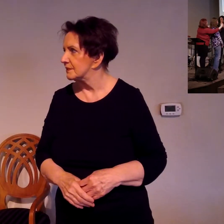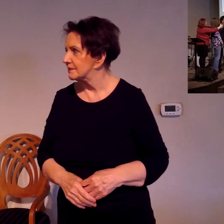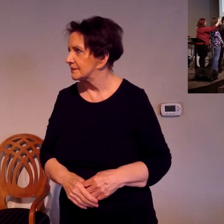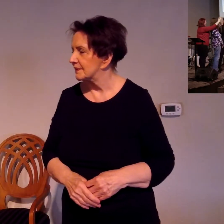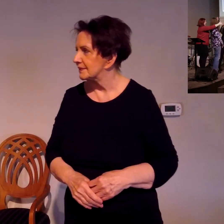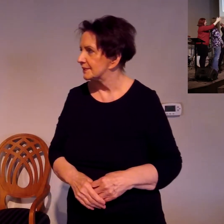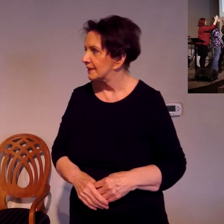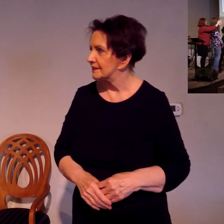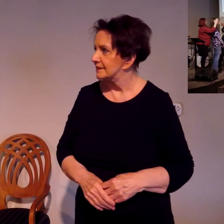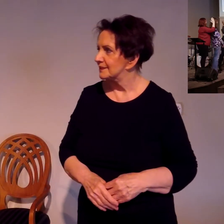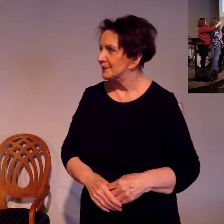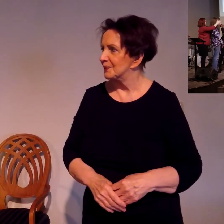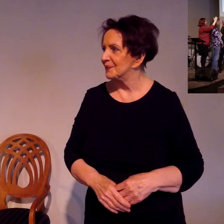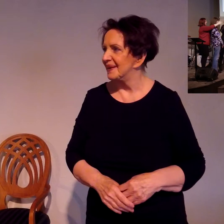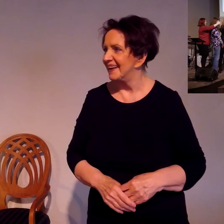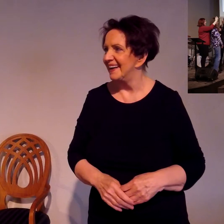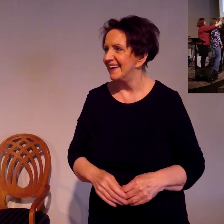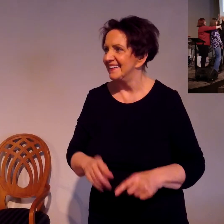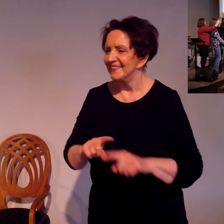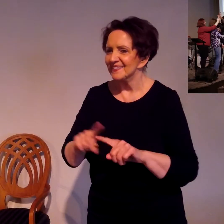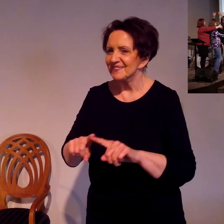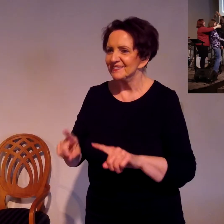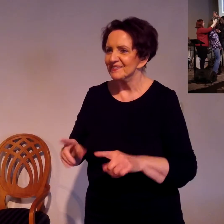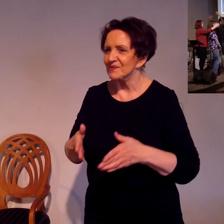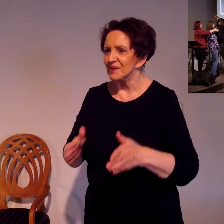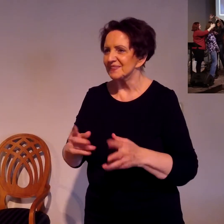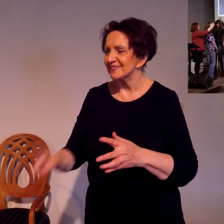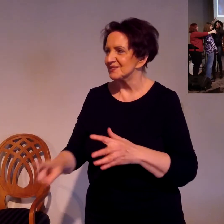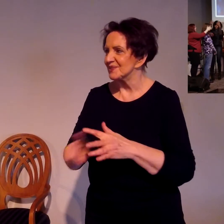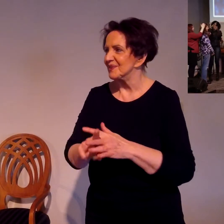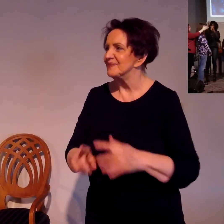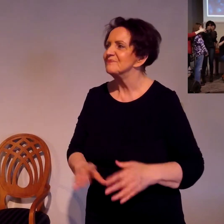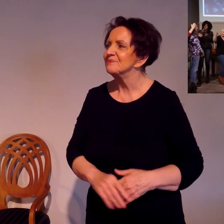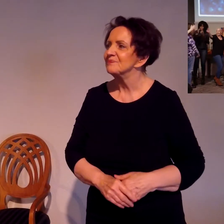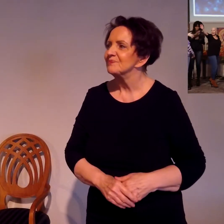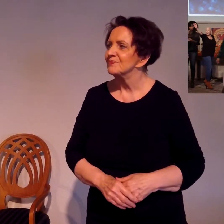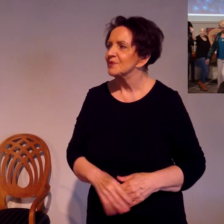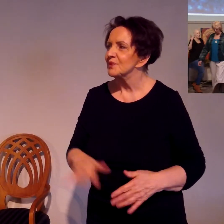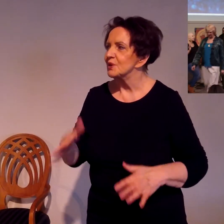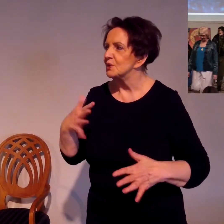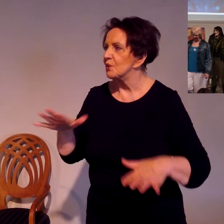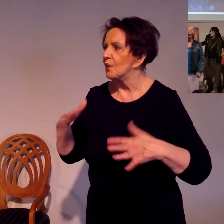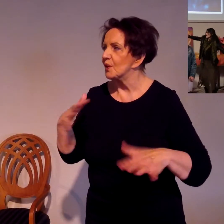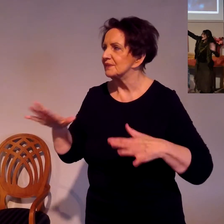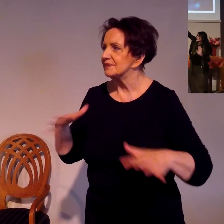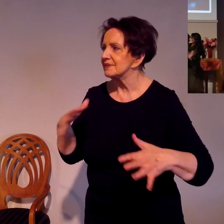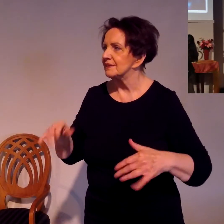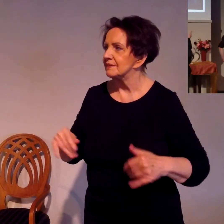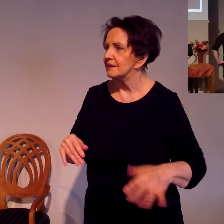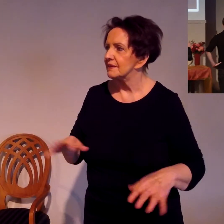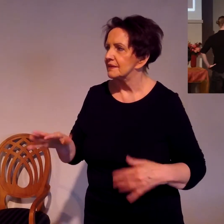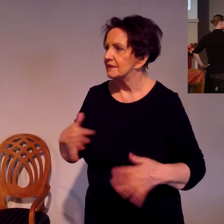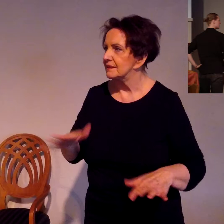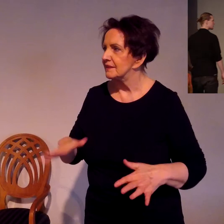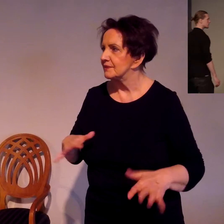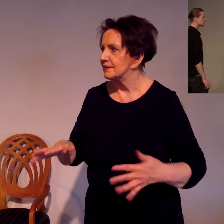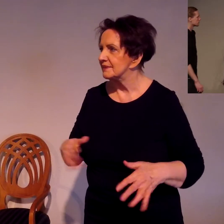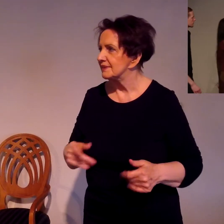that they want to show up. Okay, now you get to be really loud. You're the noise in the world.